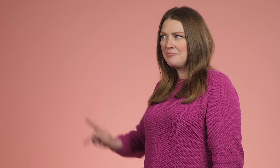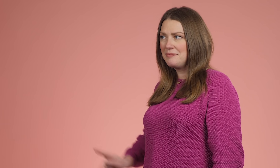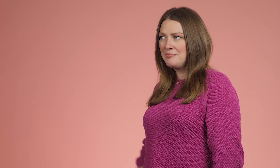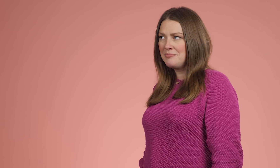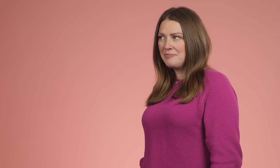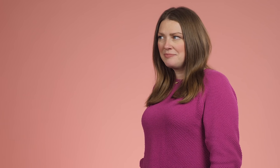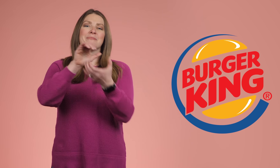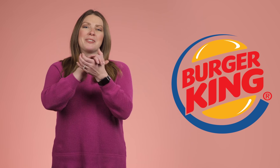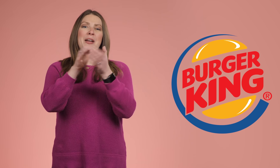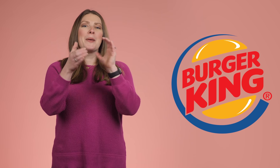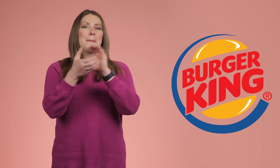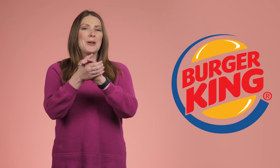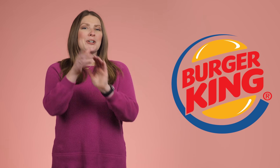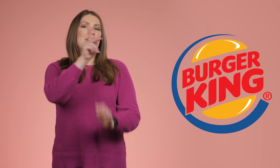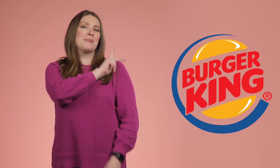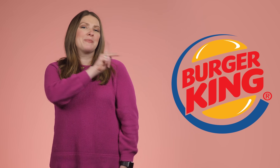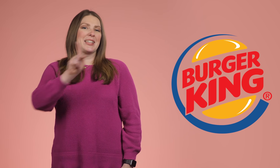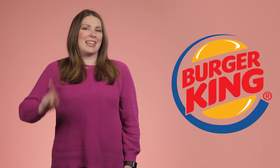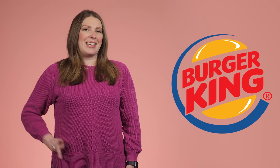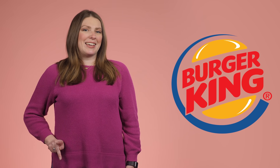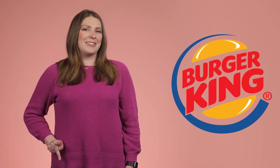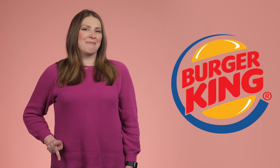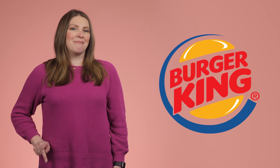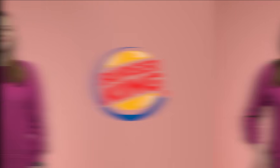together. Burger King.